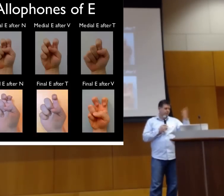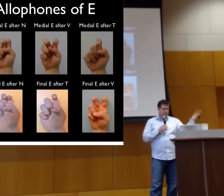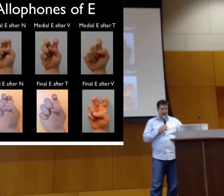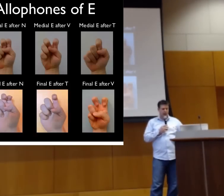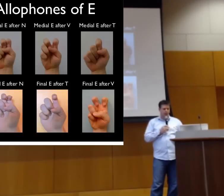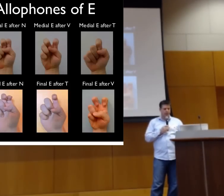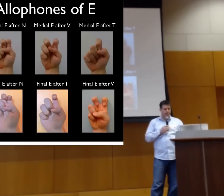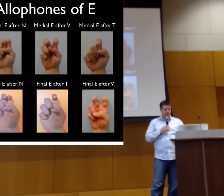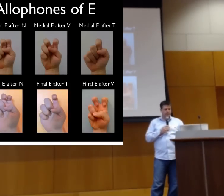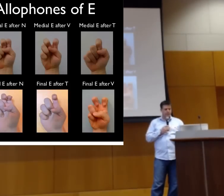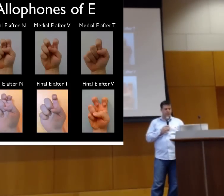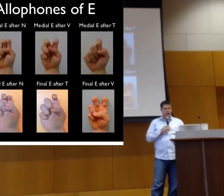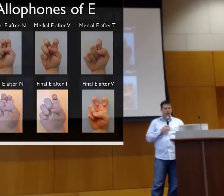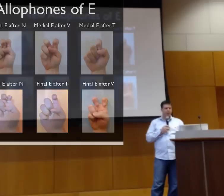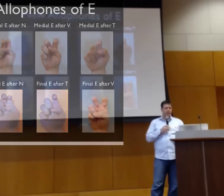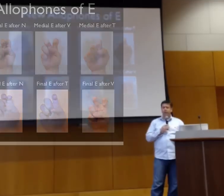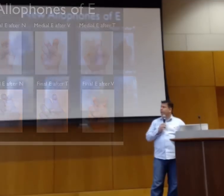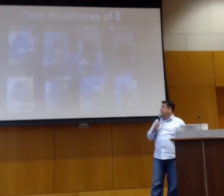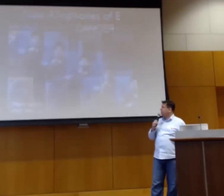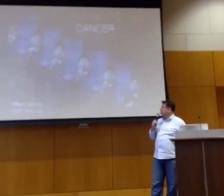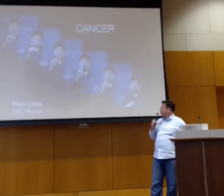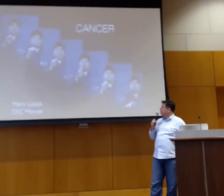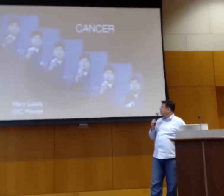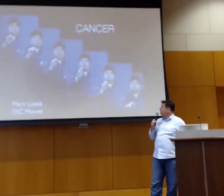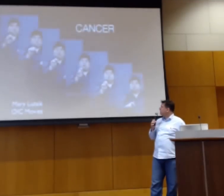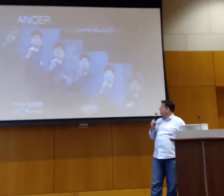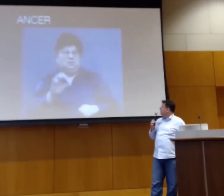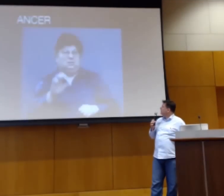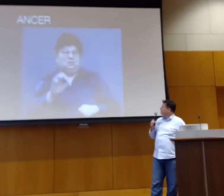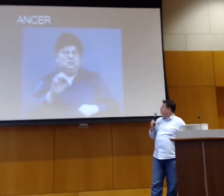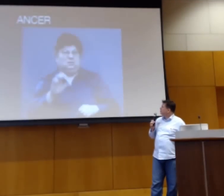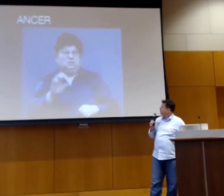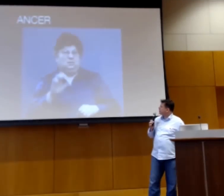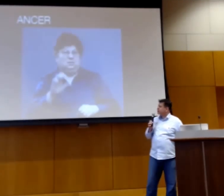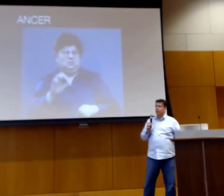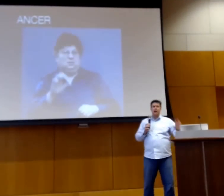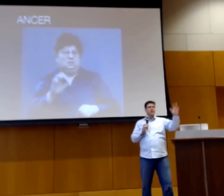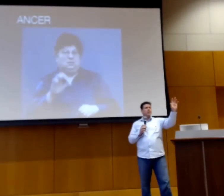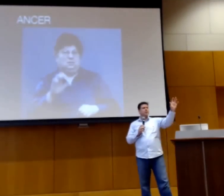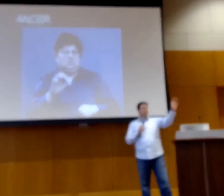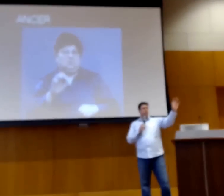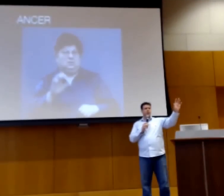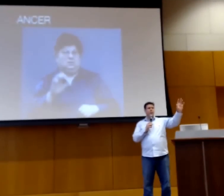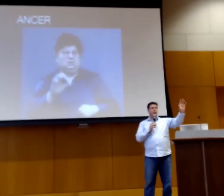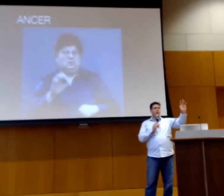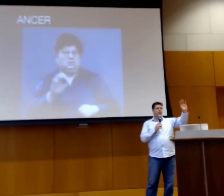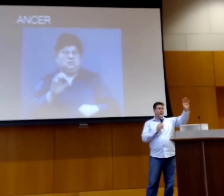And it goes on. I'm going to give you a few more examples so that understand a little bit more about this. So, some of these images are a little blurry, but go